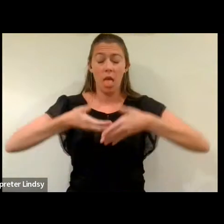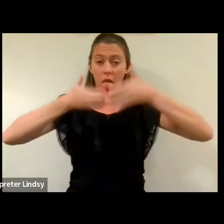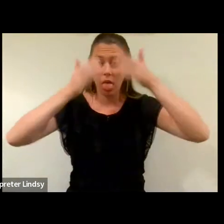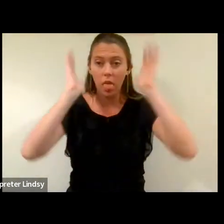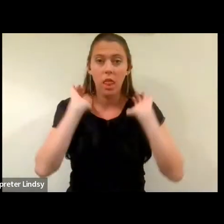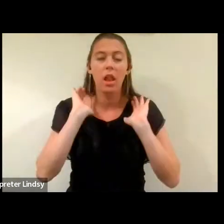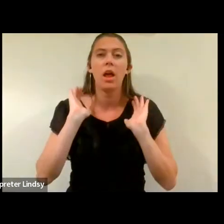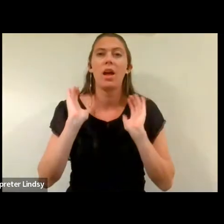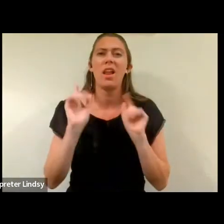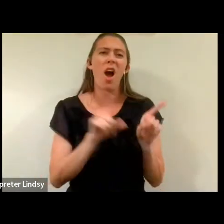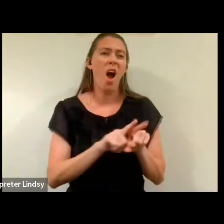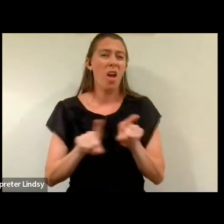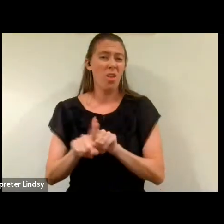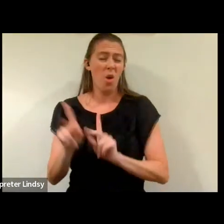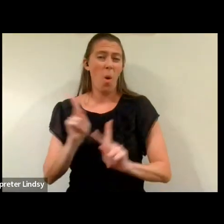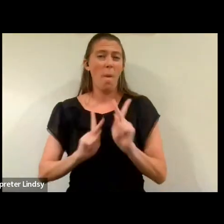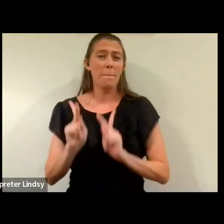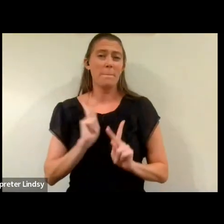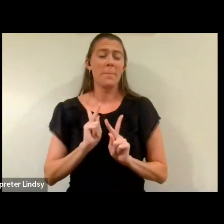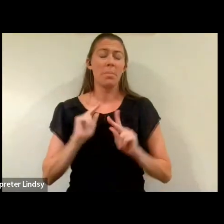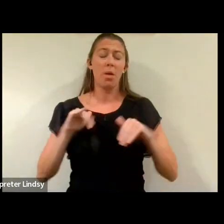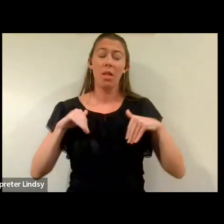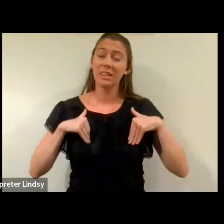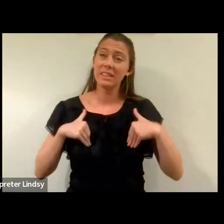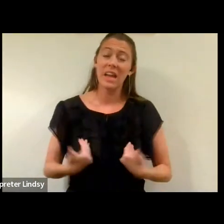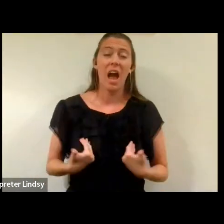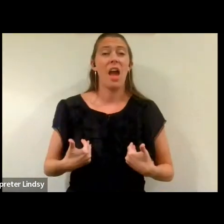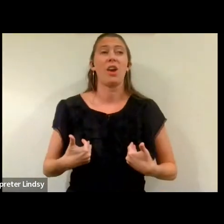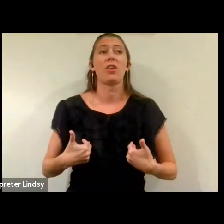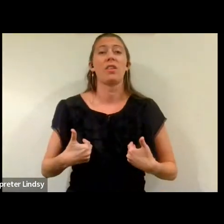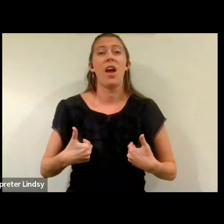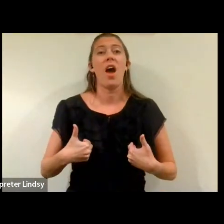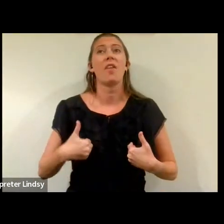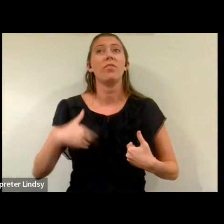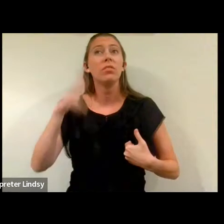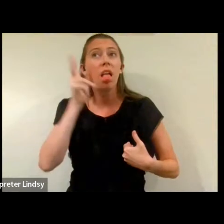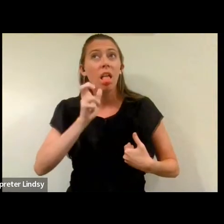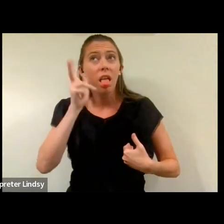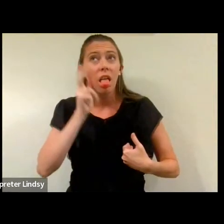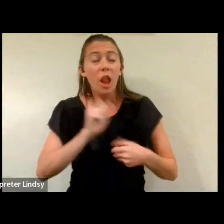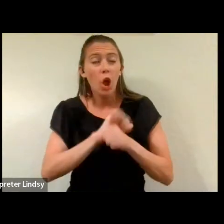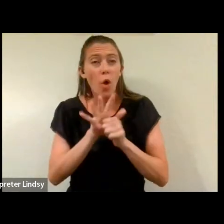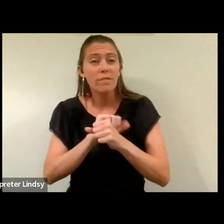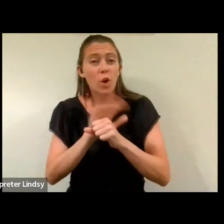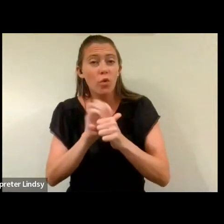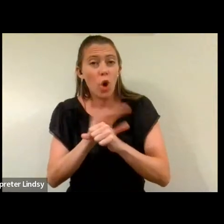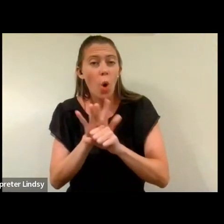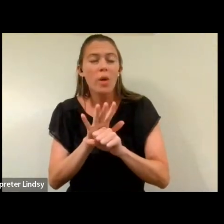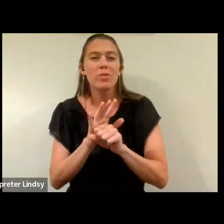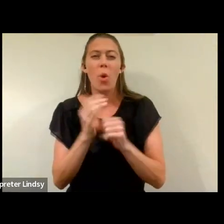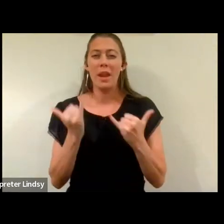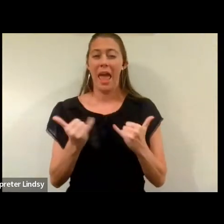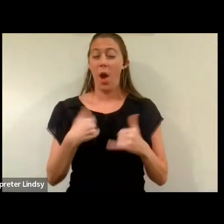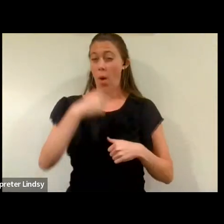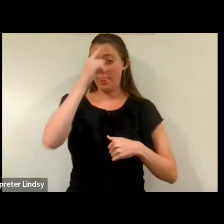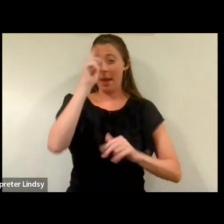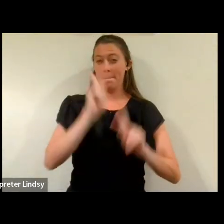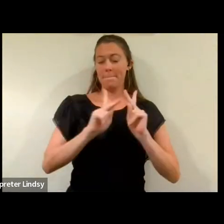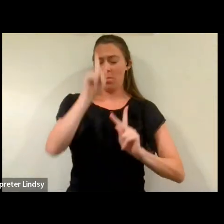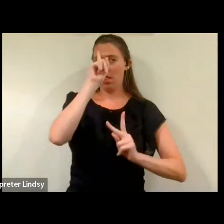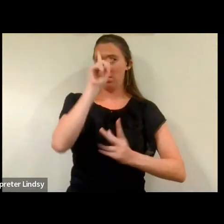I think it's led to more confusion at this point. And I think we kind of need to do a little bit